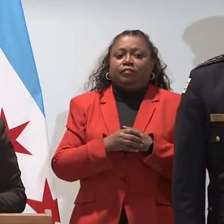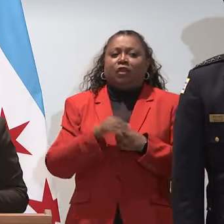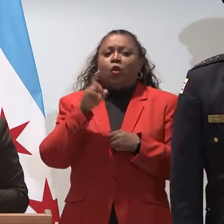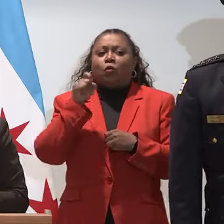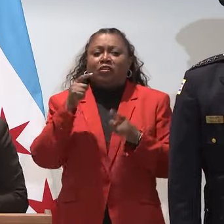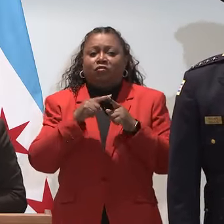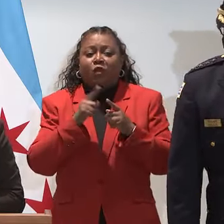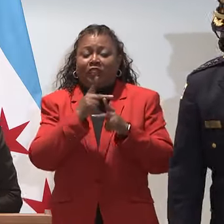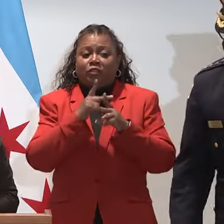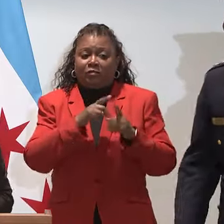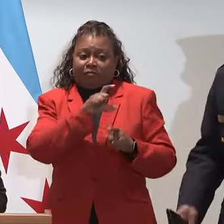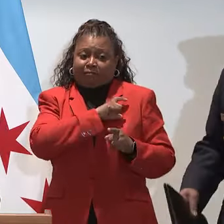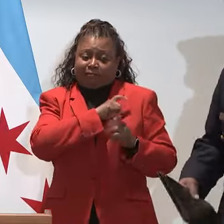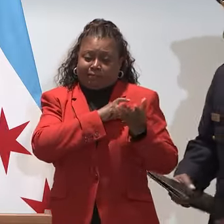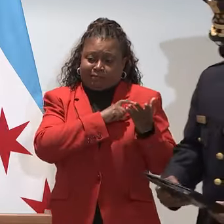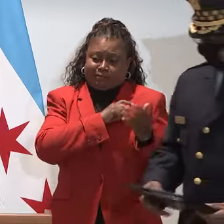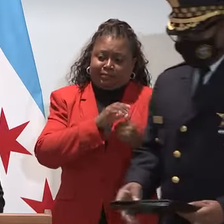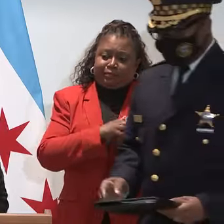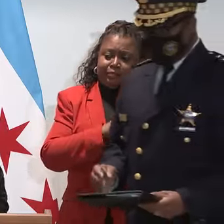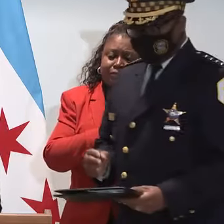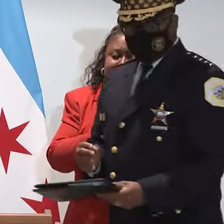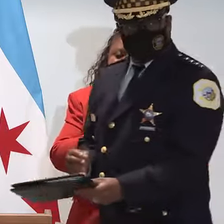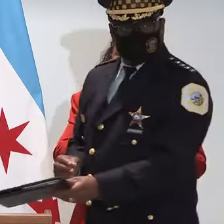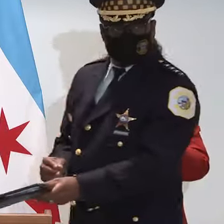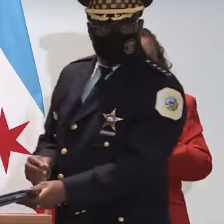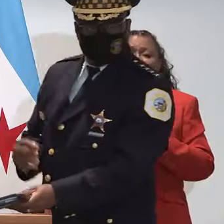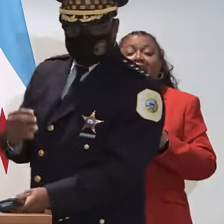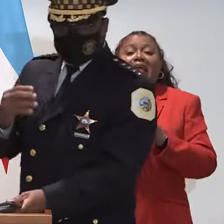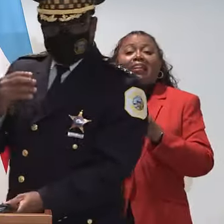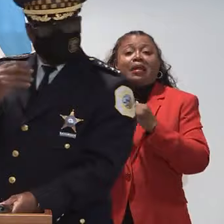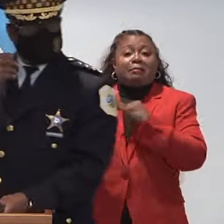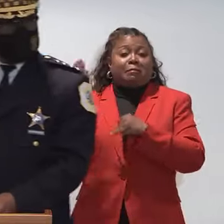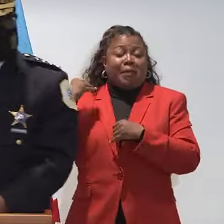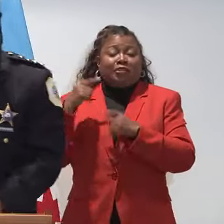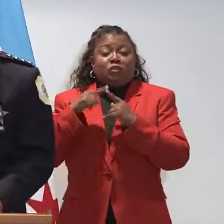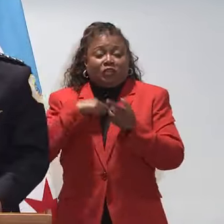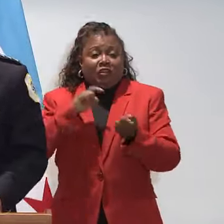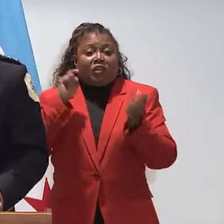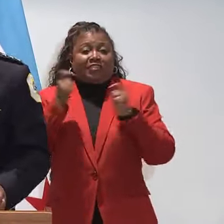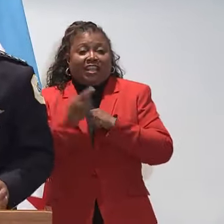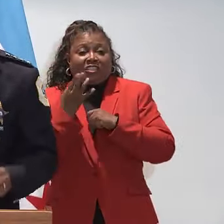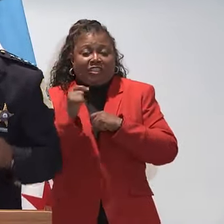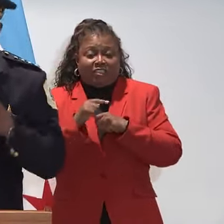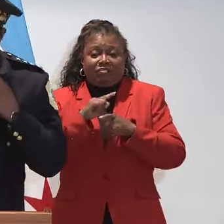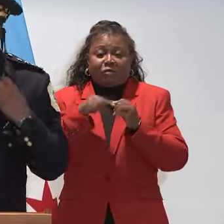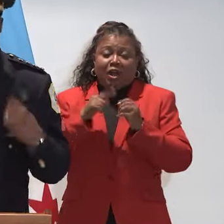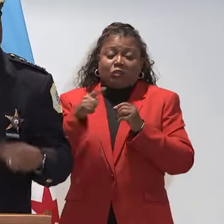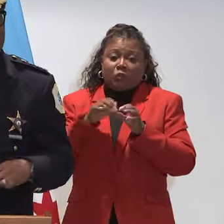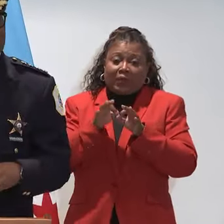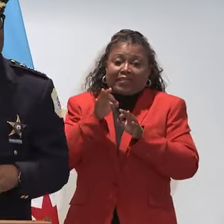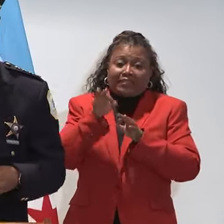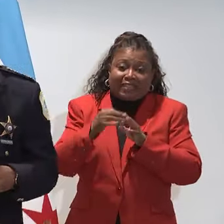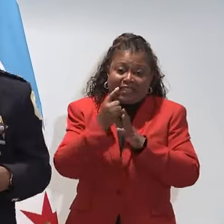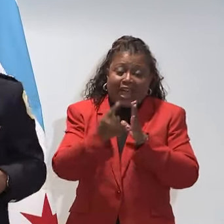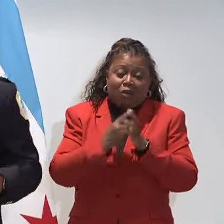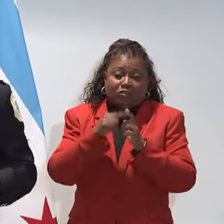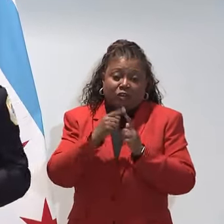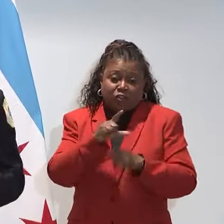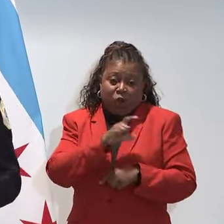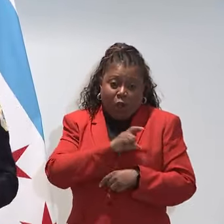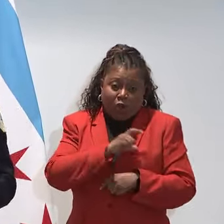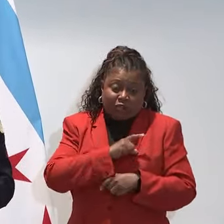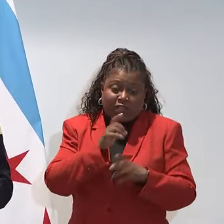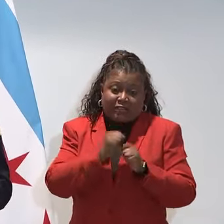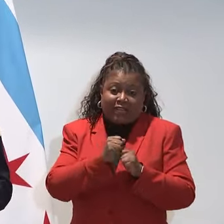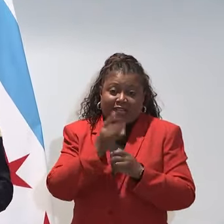Question for the superintendent. In the past, you've said that you're changing shifts around, you're extending hours for your officers